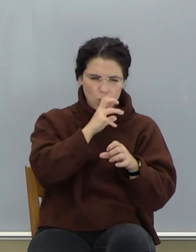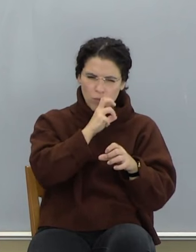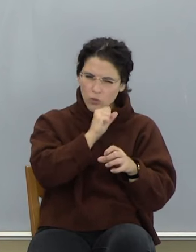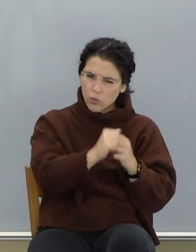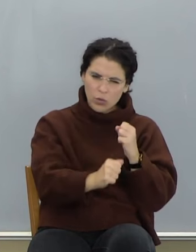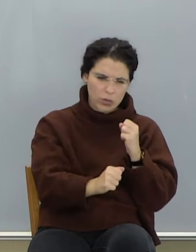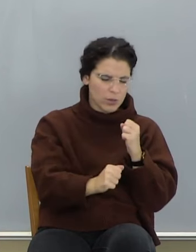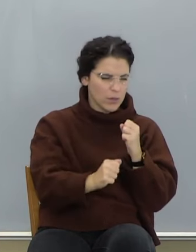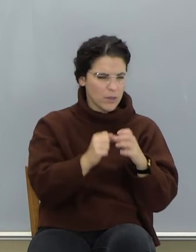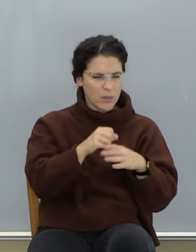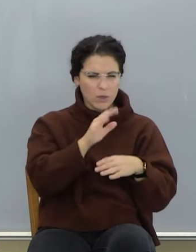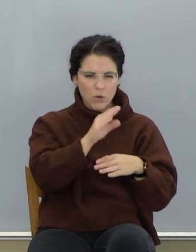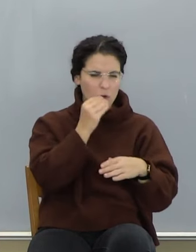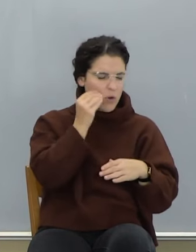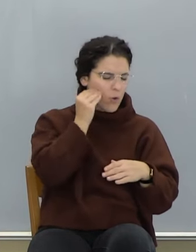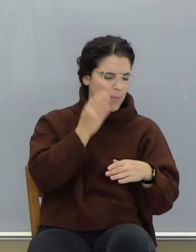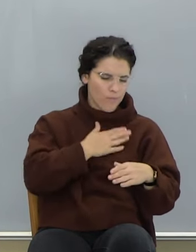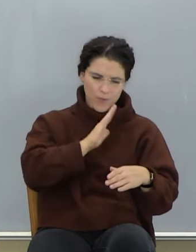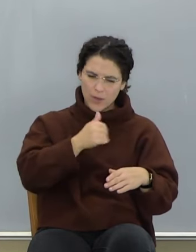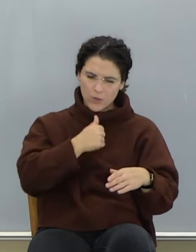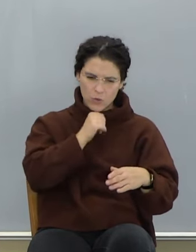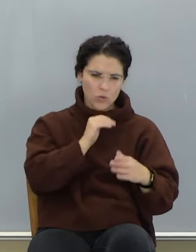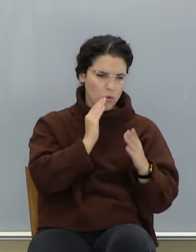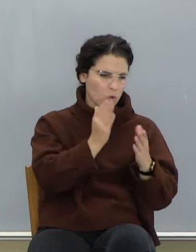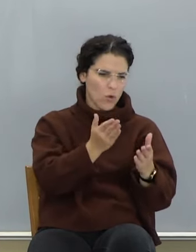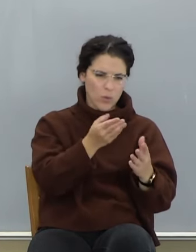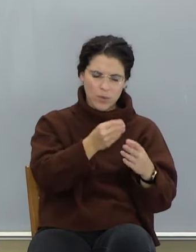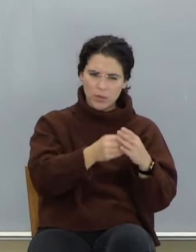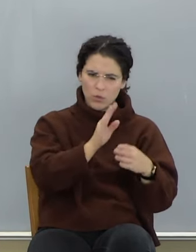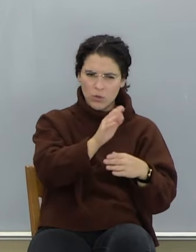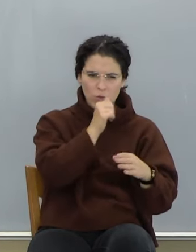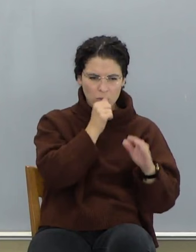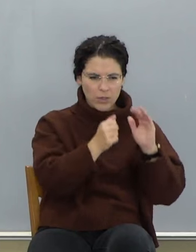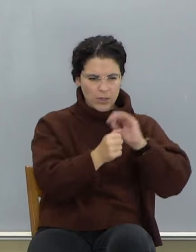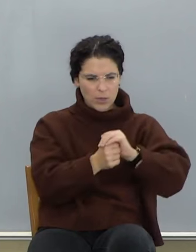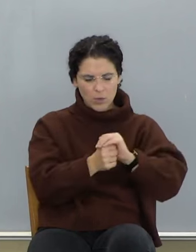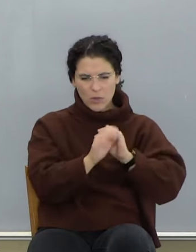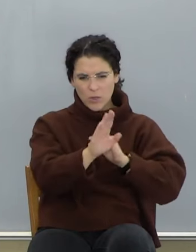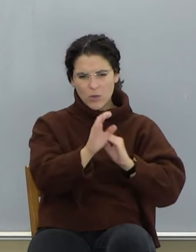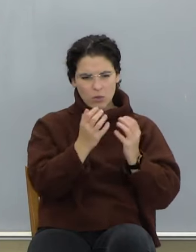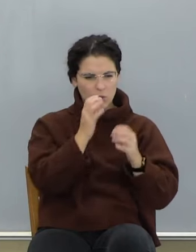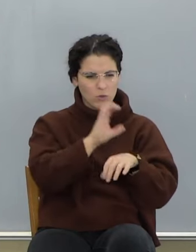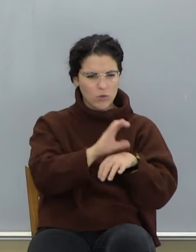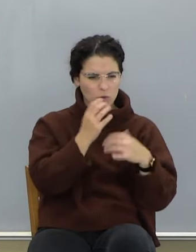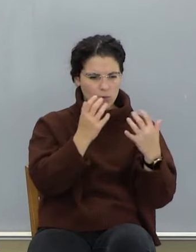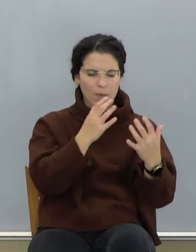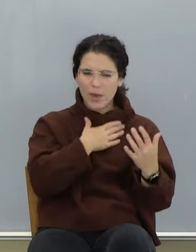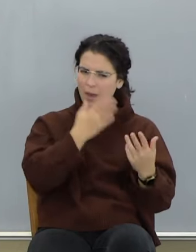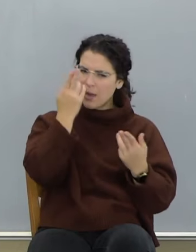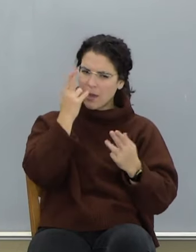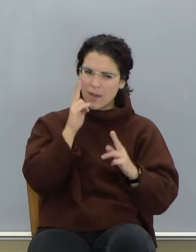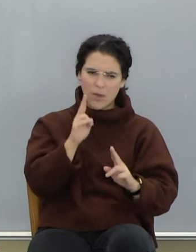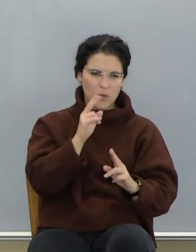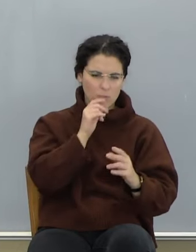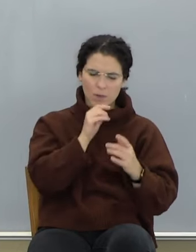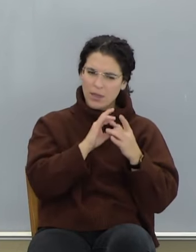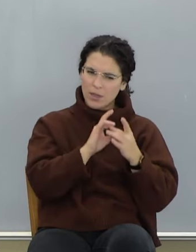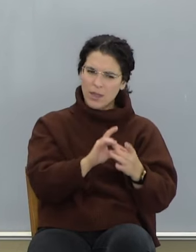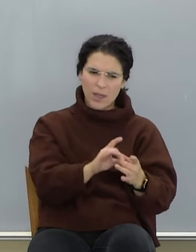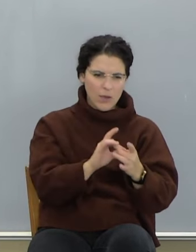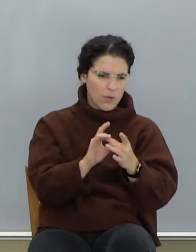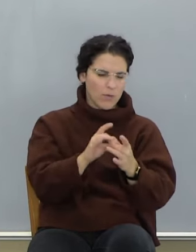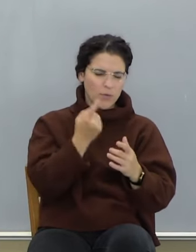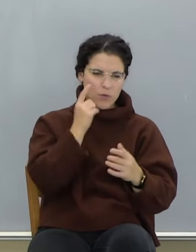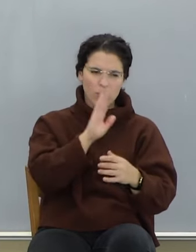come not thou into their secret, unto their assembly. Mine honor be not thou united, for in